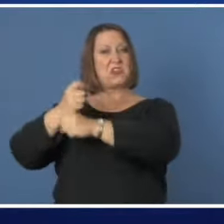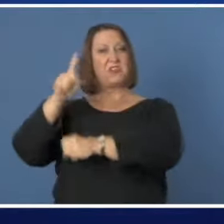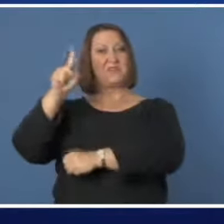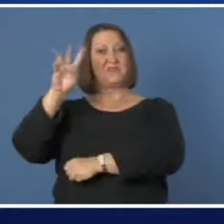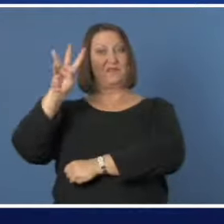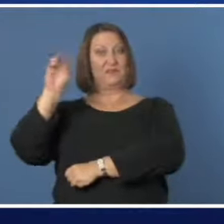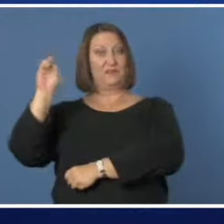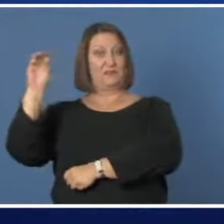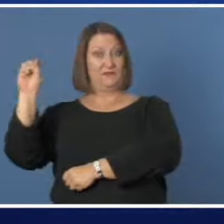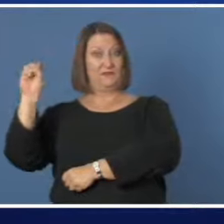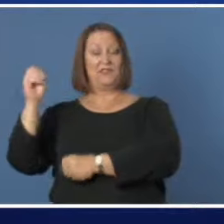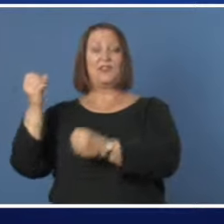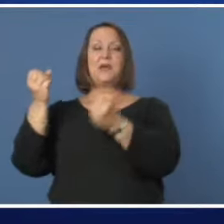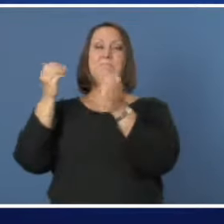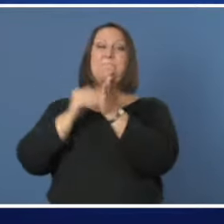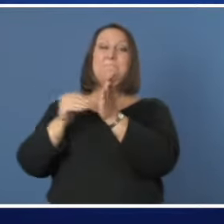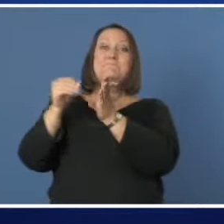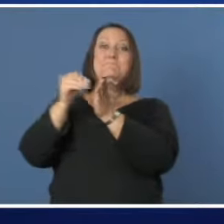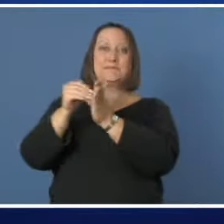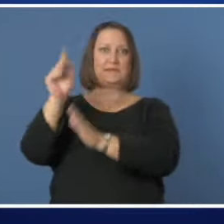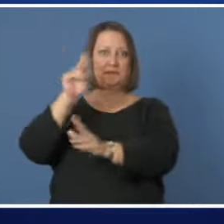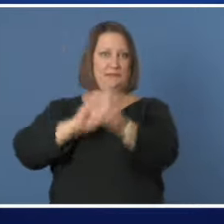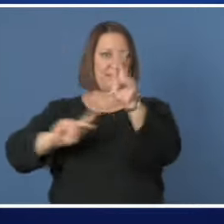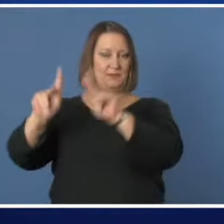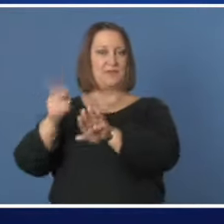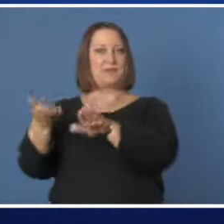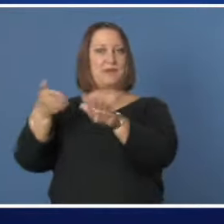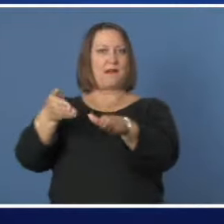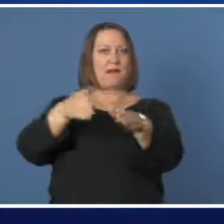plague epidemics killed millions of people.